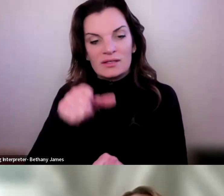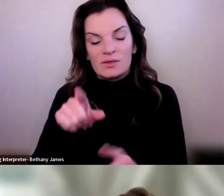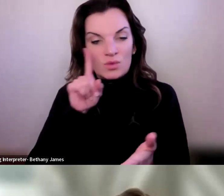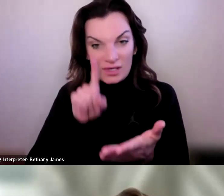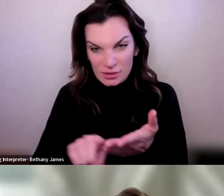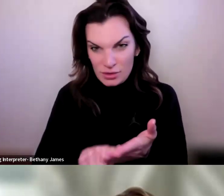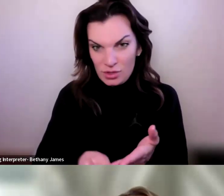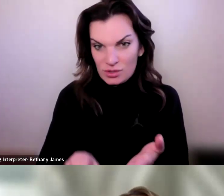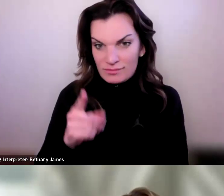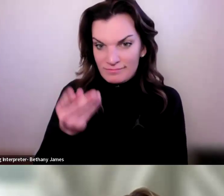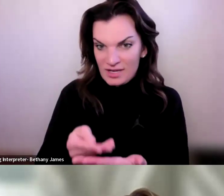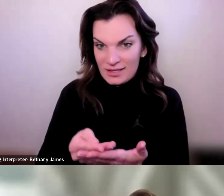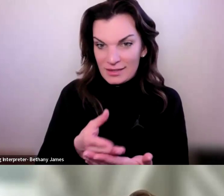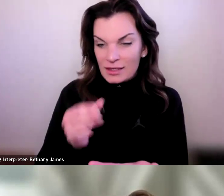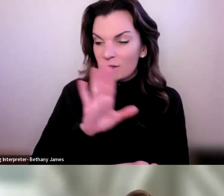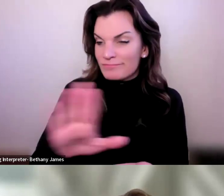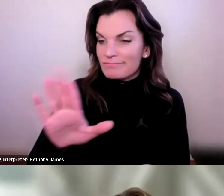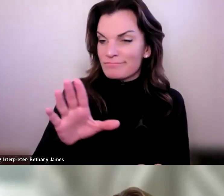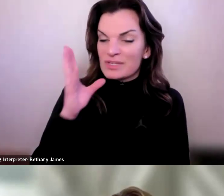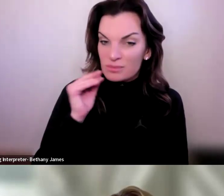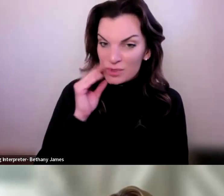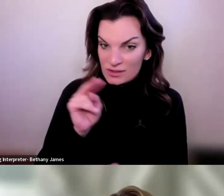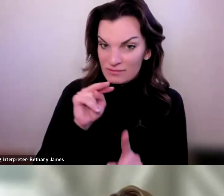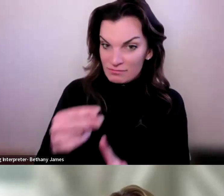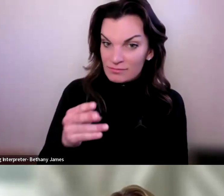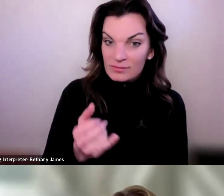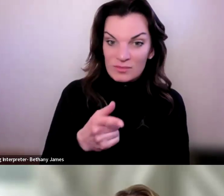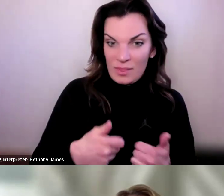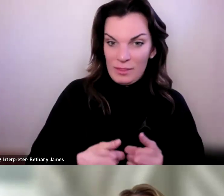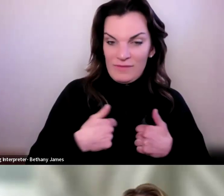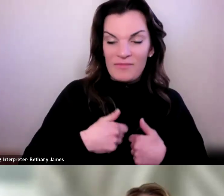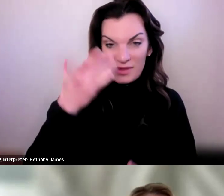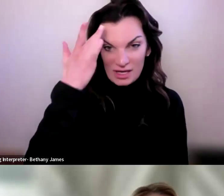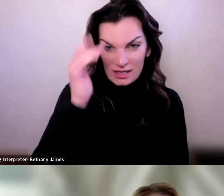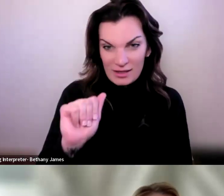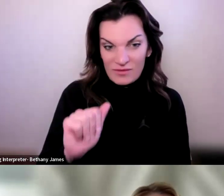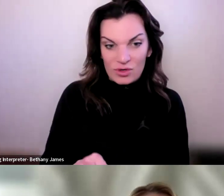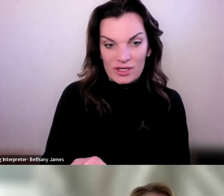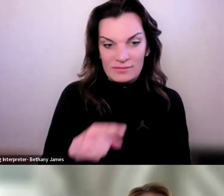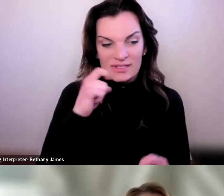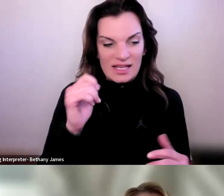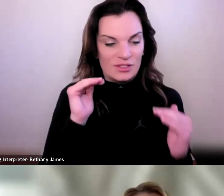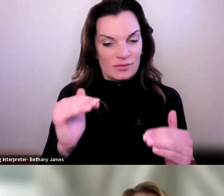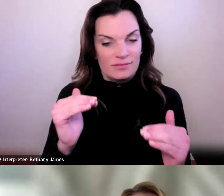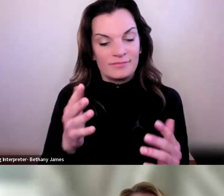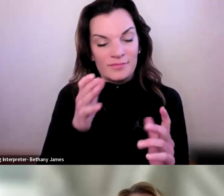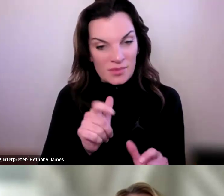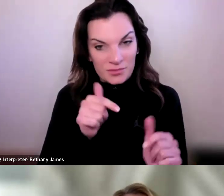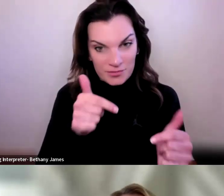research perspectives. Claudia Sherman lives in the California desert. And I will be handing it off to